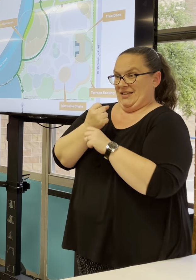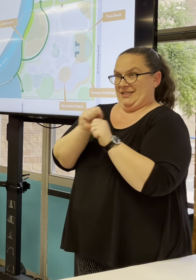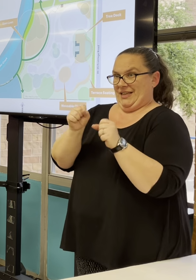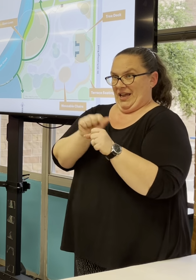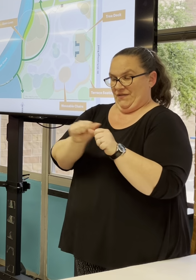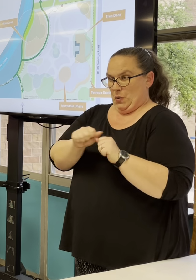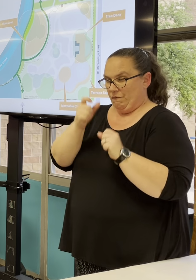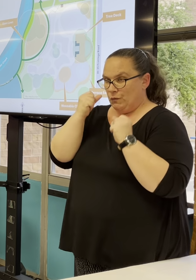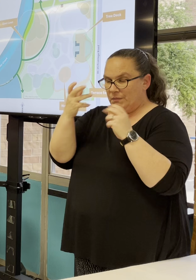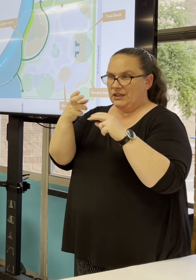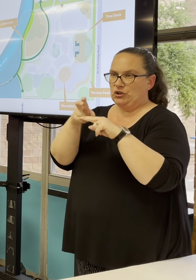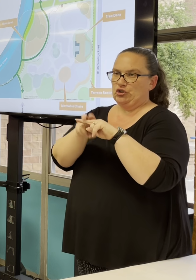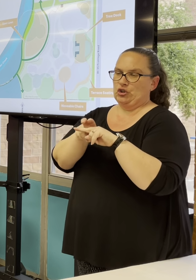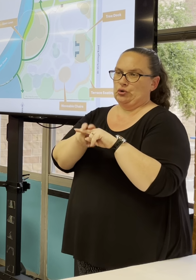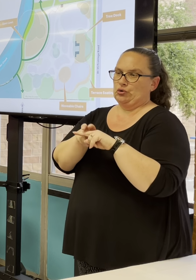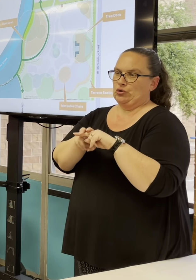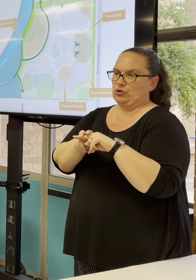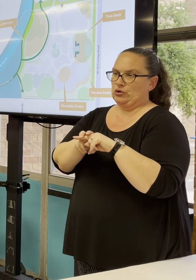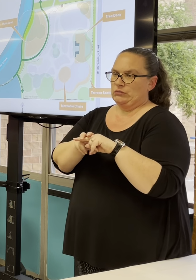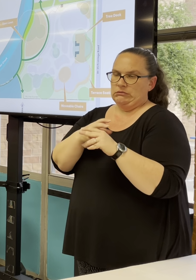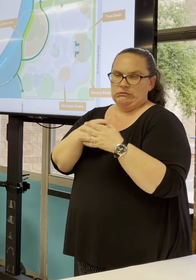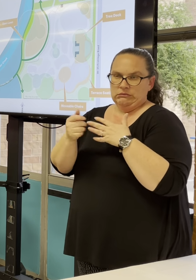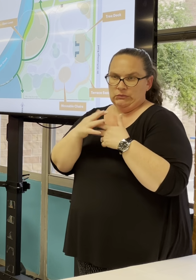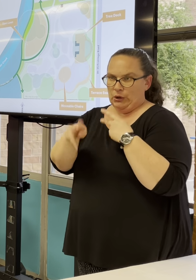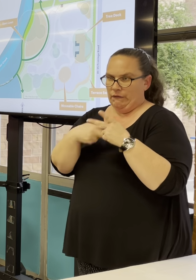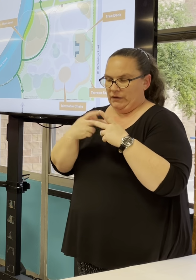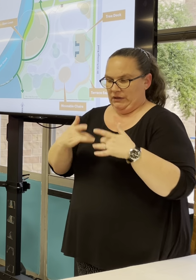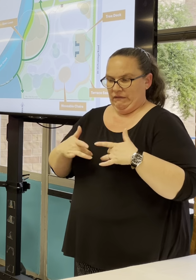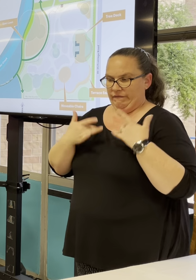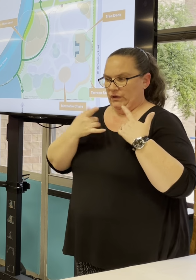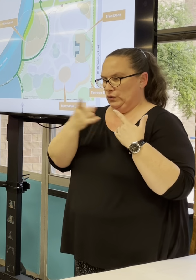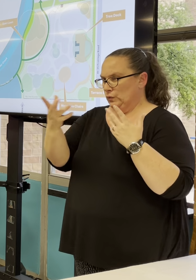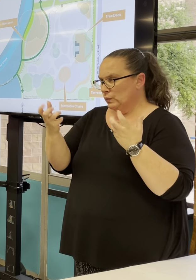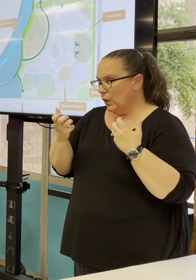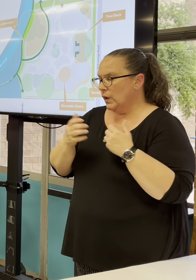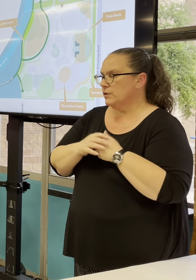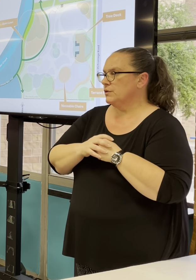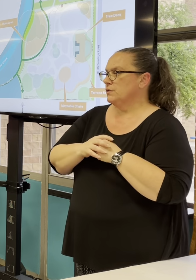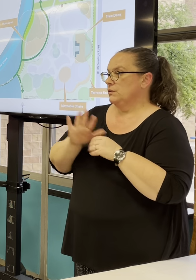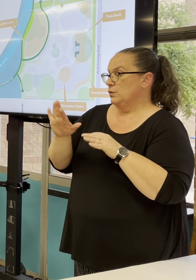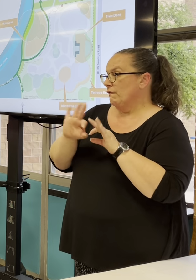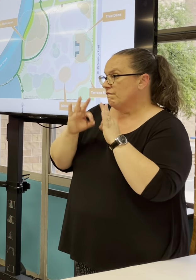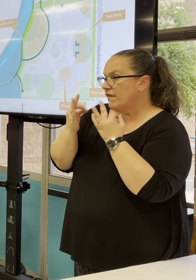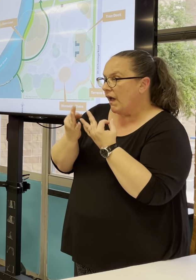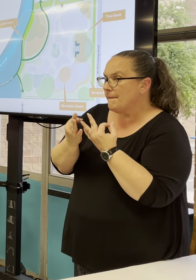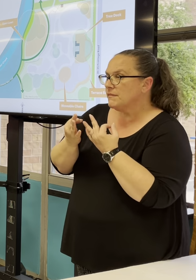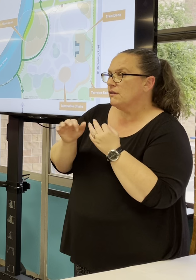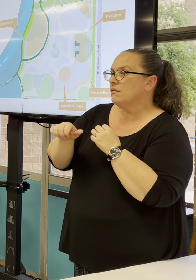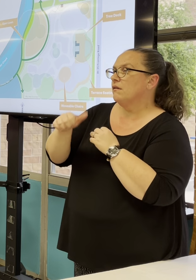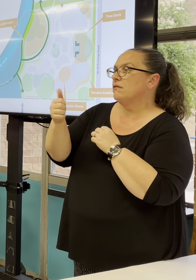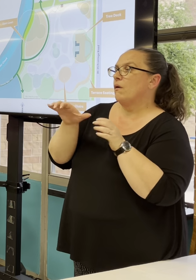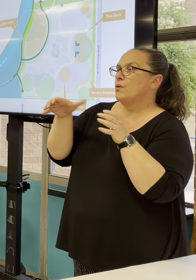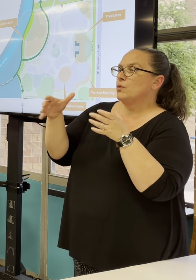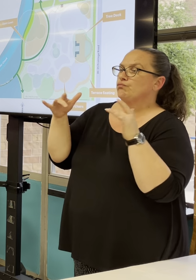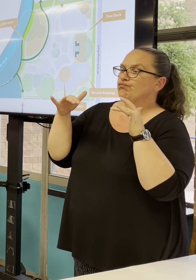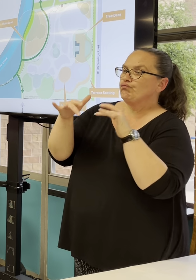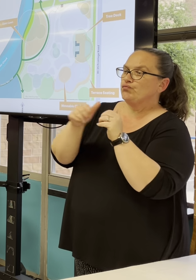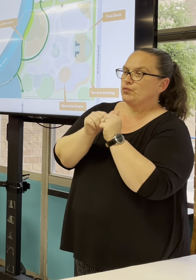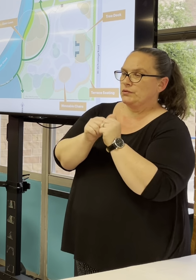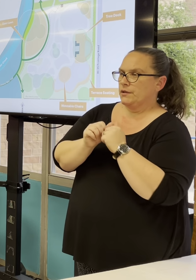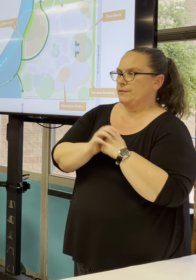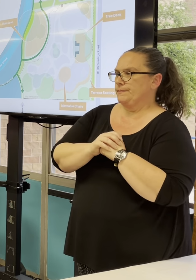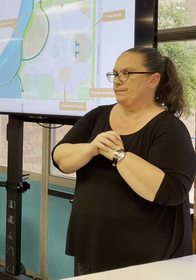lot of movable chairs, and for whatever kind of event you might want to have with your family or other groups. Terrace